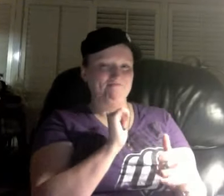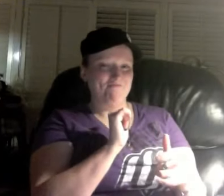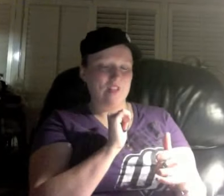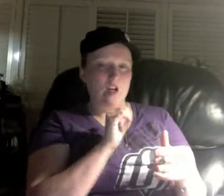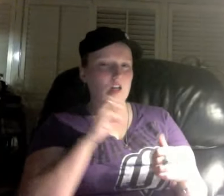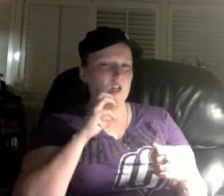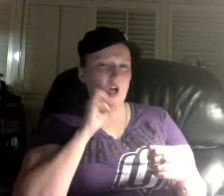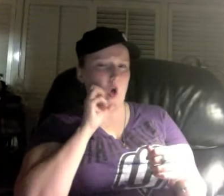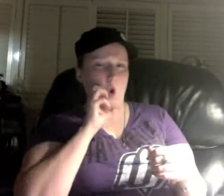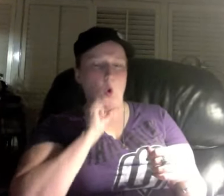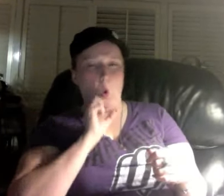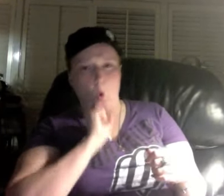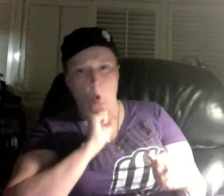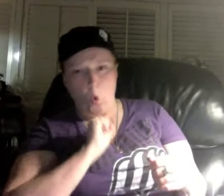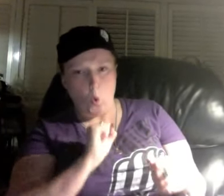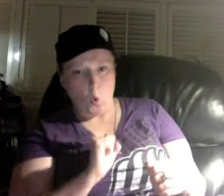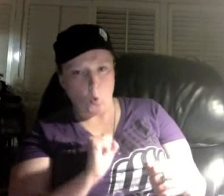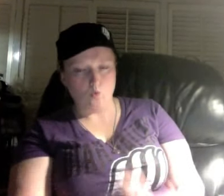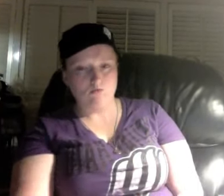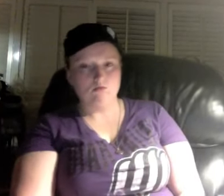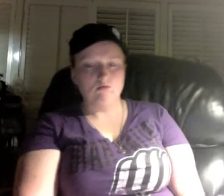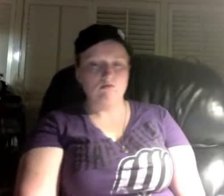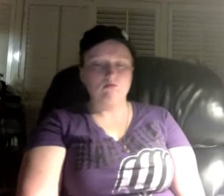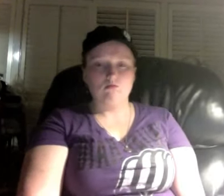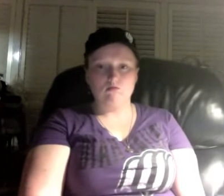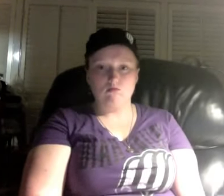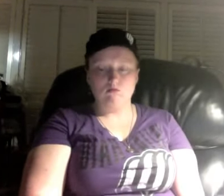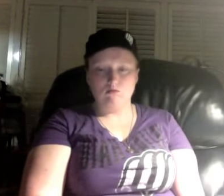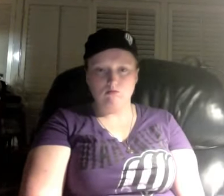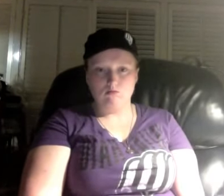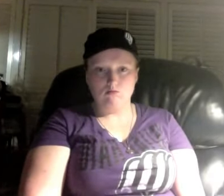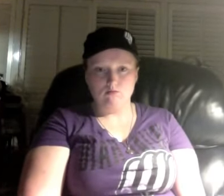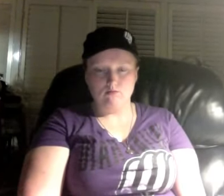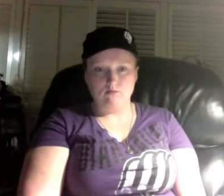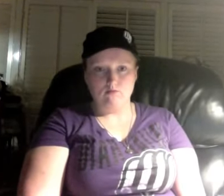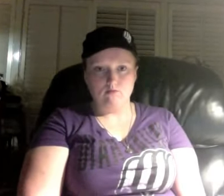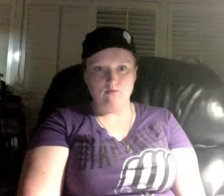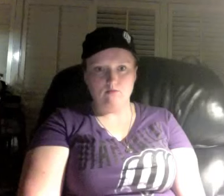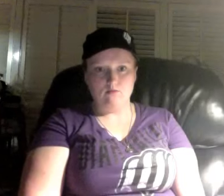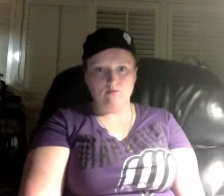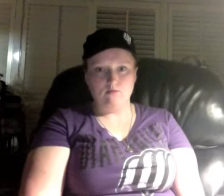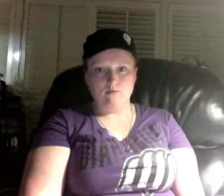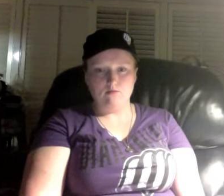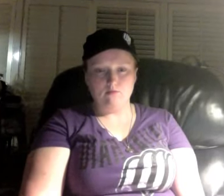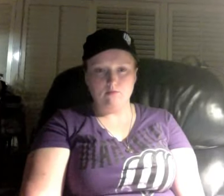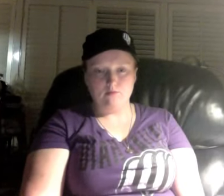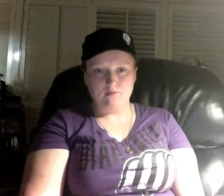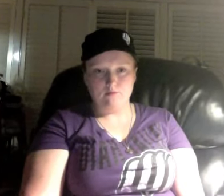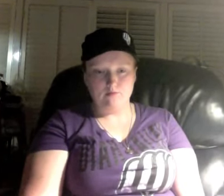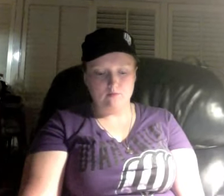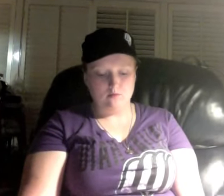And then, I make sure I have my focus questions, I make sure I have a symbol, and then I type